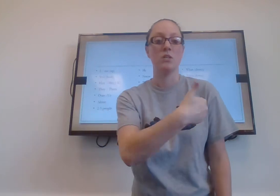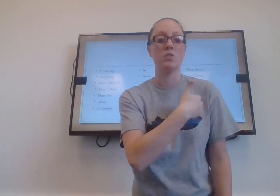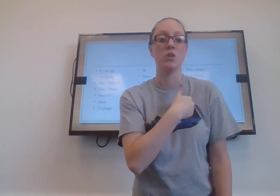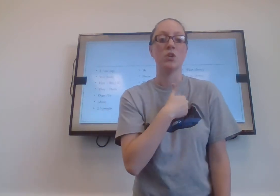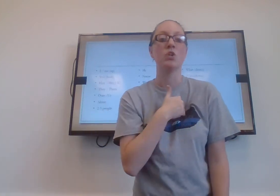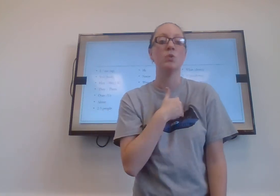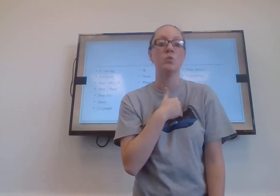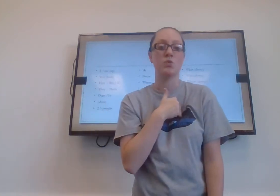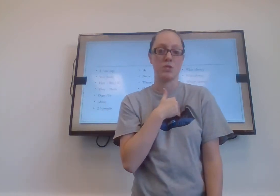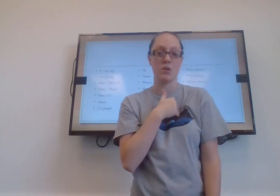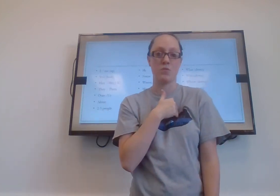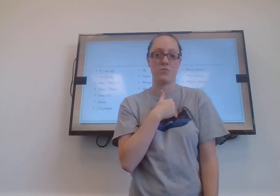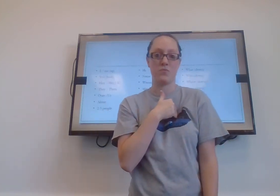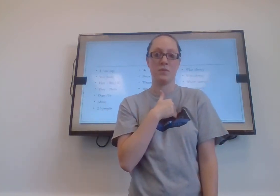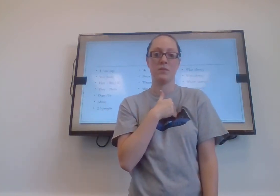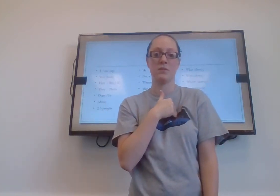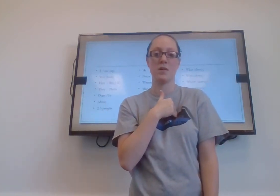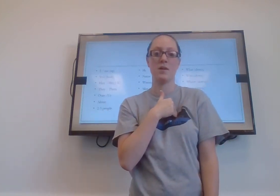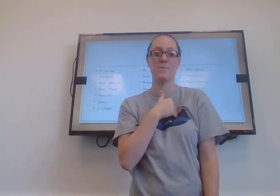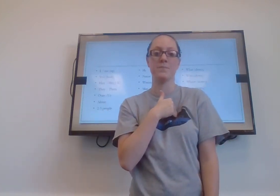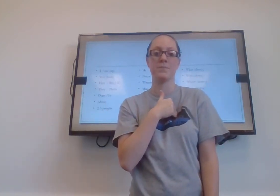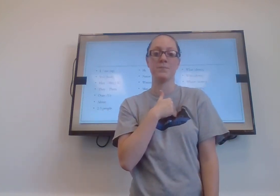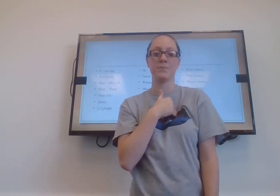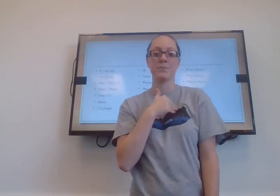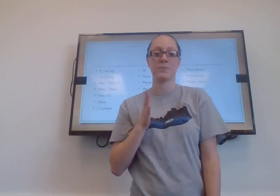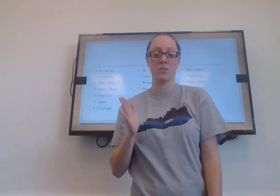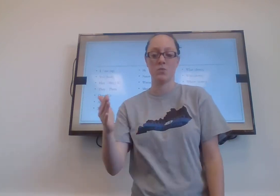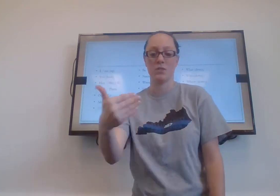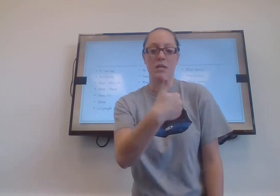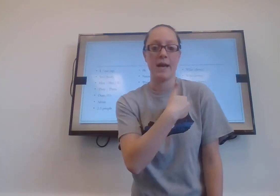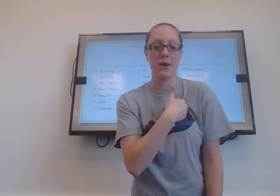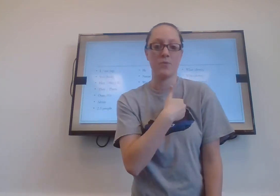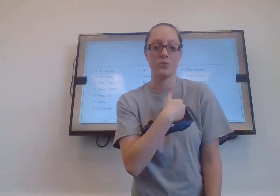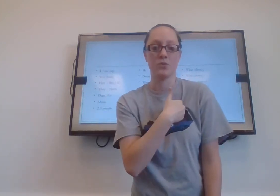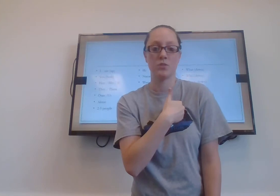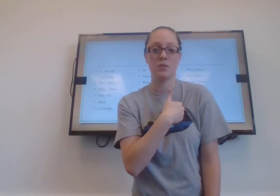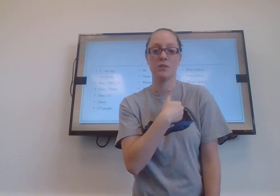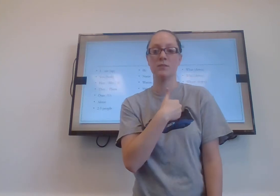to include yourself. So it's hours.